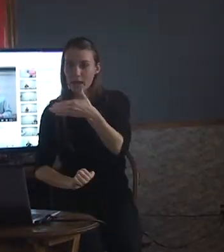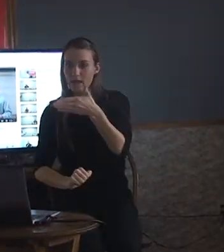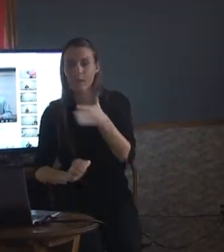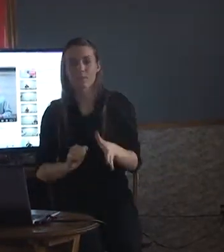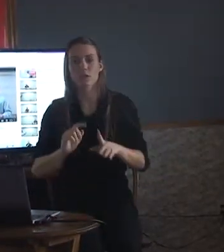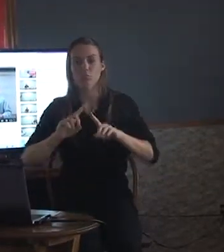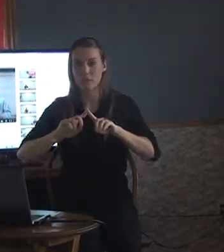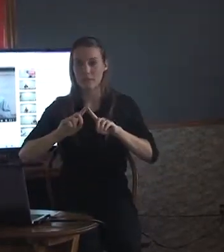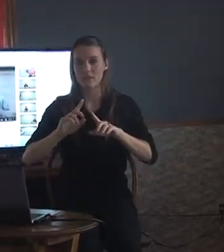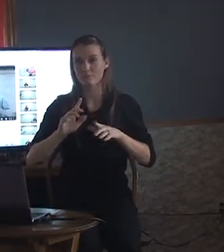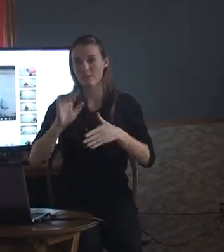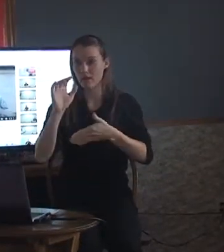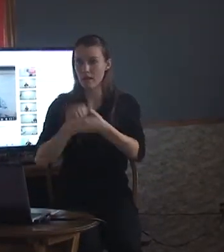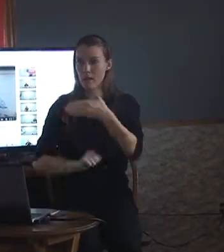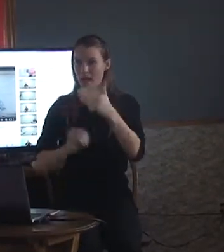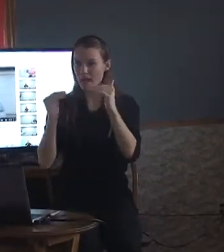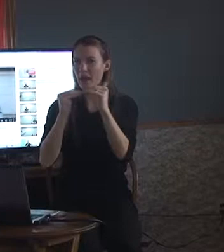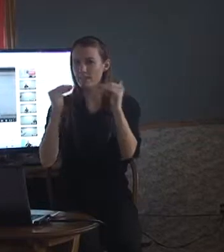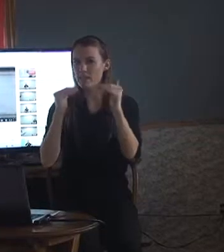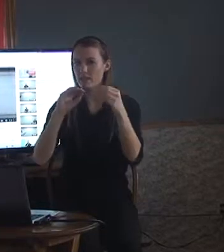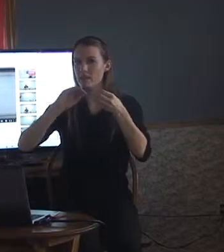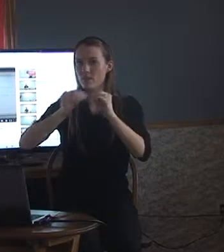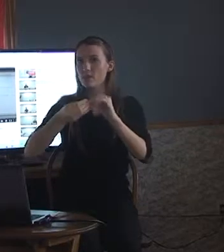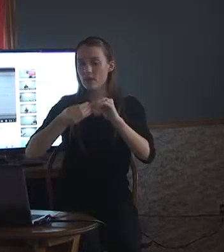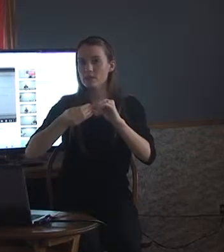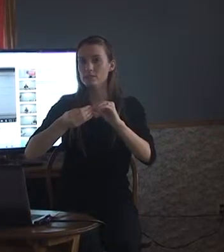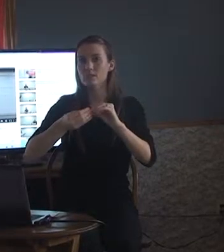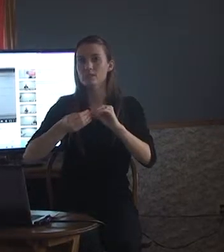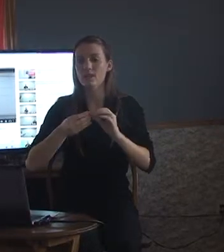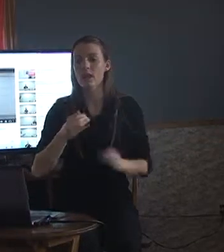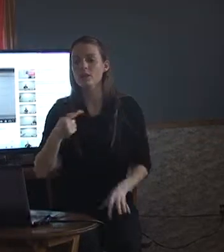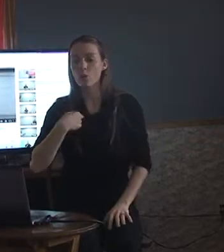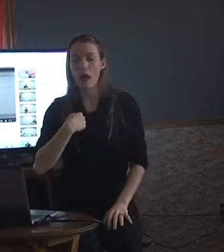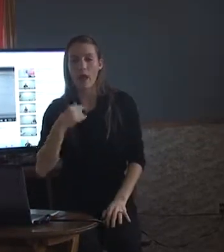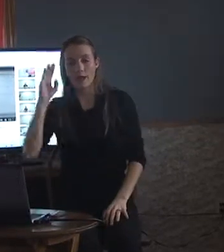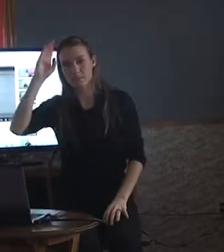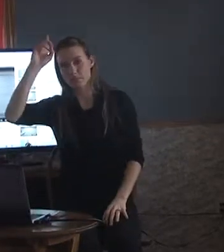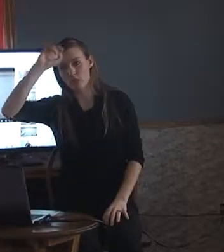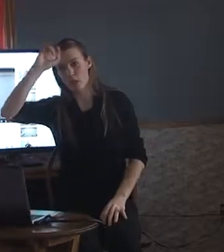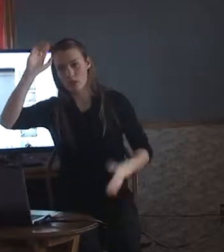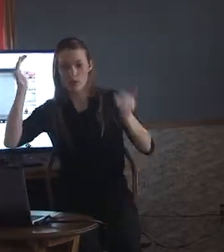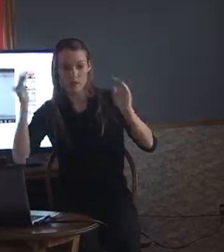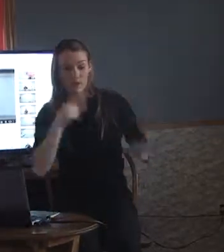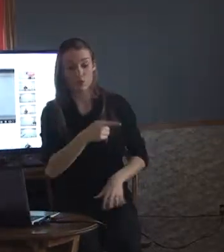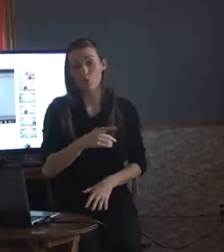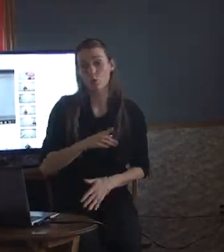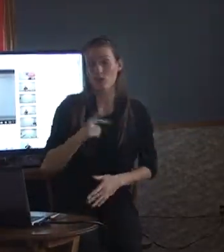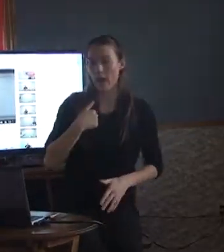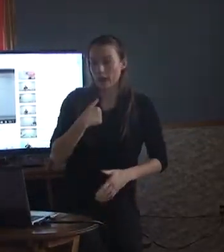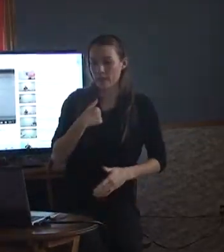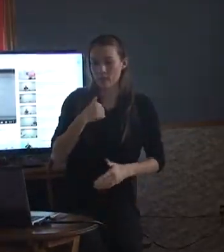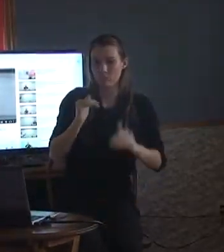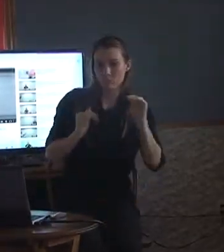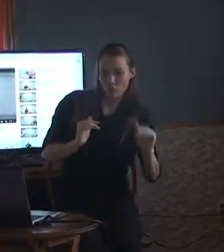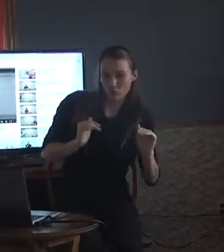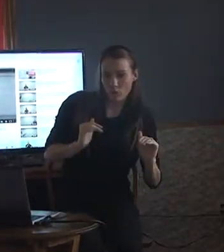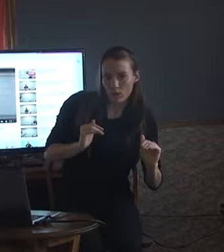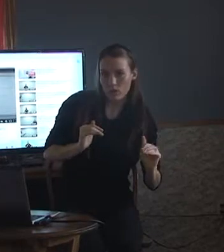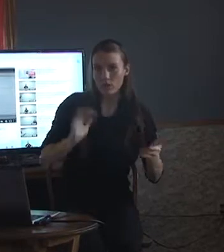there, right? Which is meaningful. It says, I am taller than you or shorter than you. So something like height